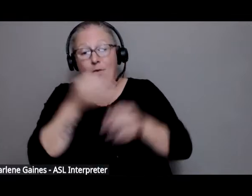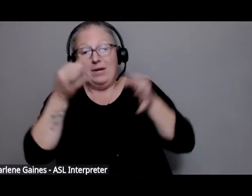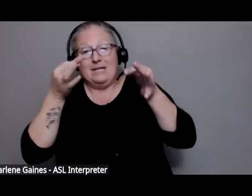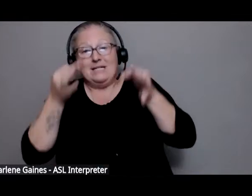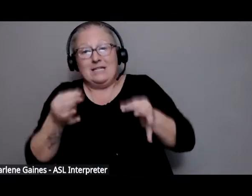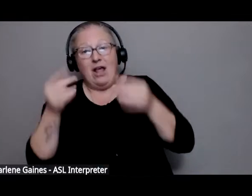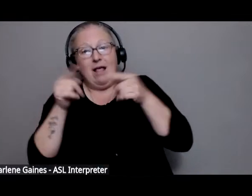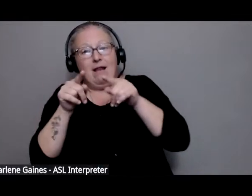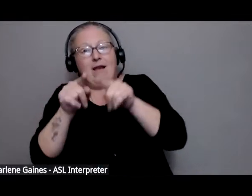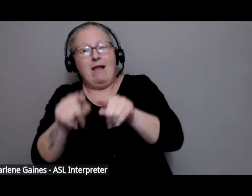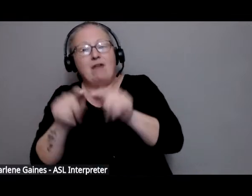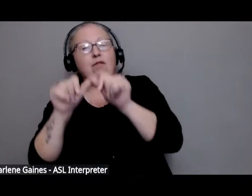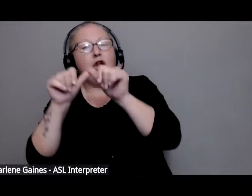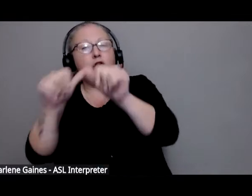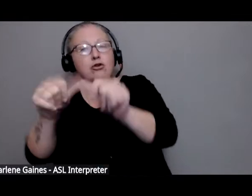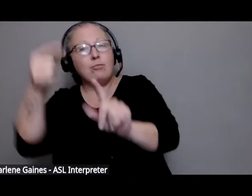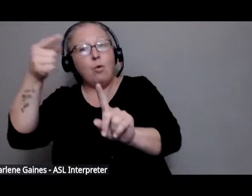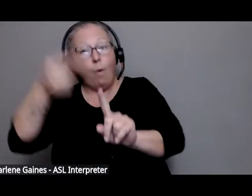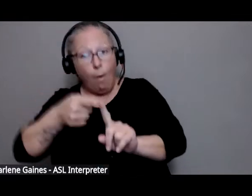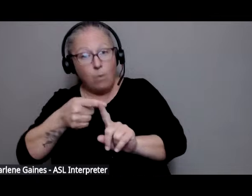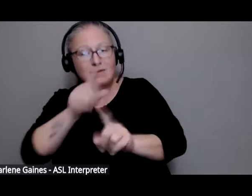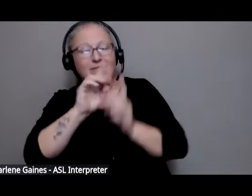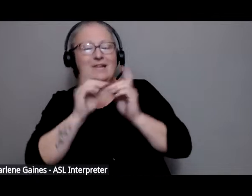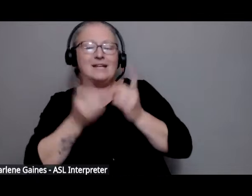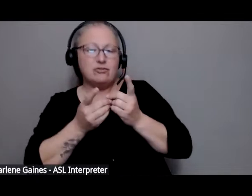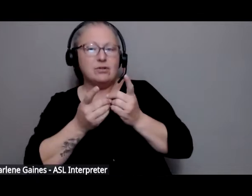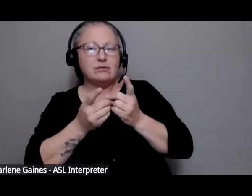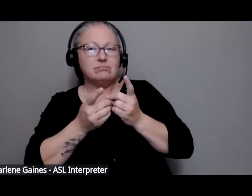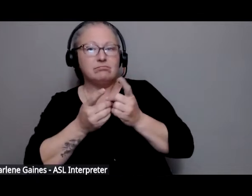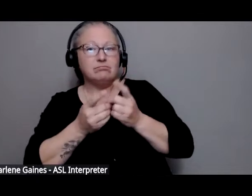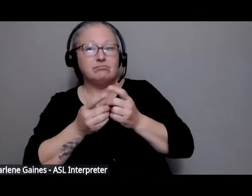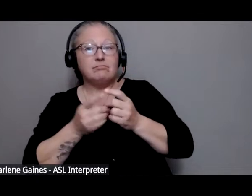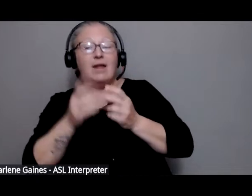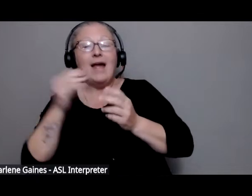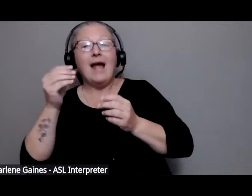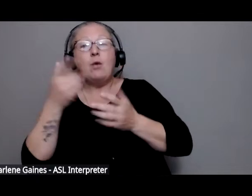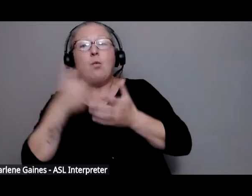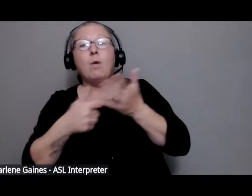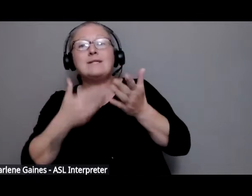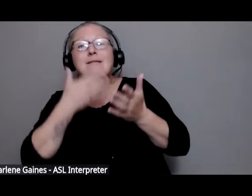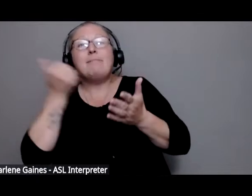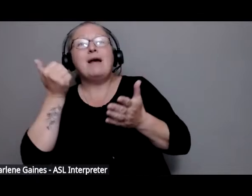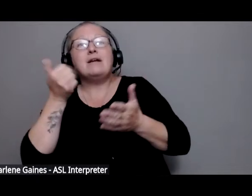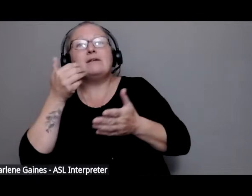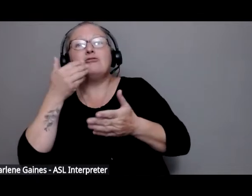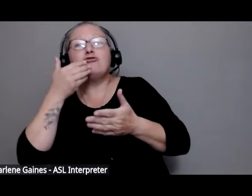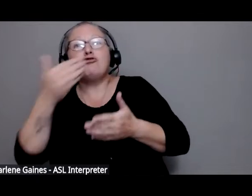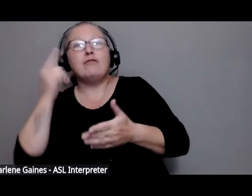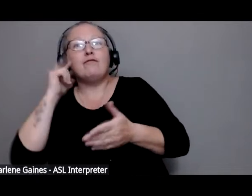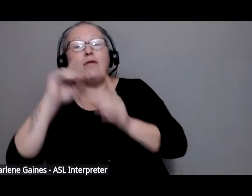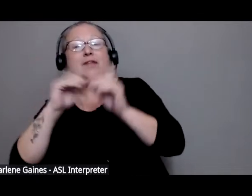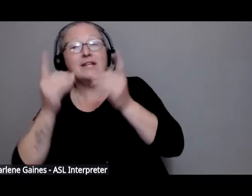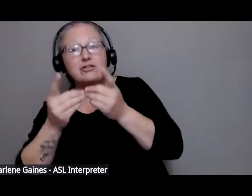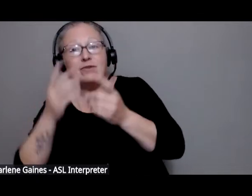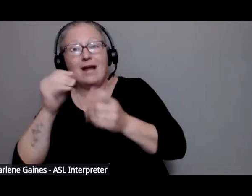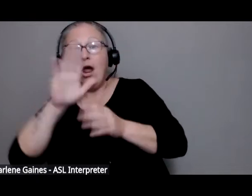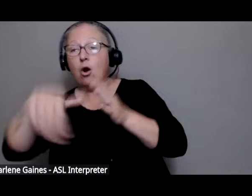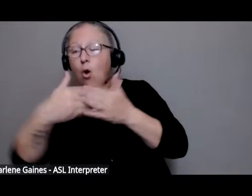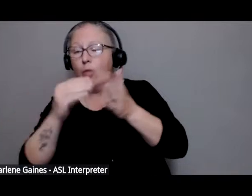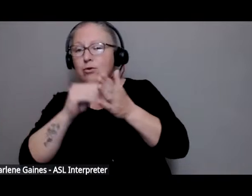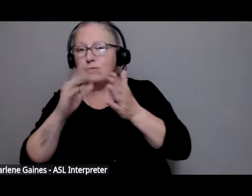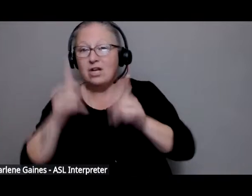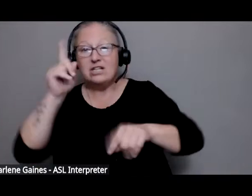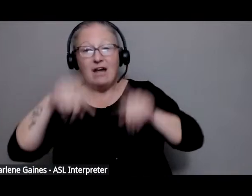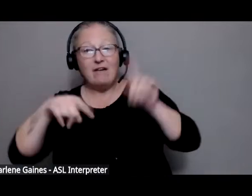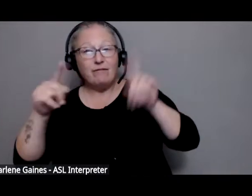align with the long-term goals of the district and the greater good of the district and all of its students. While diverse perspectives